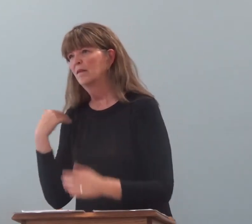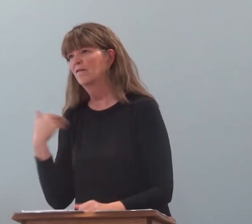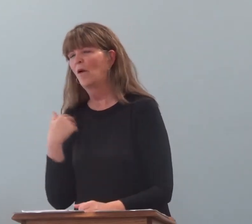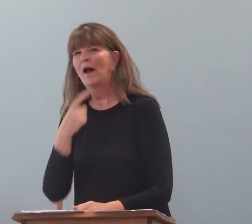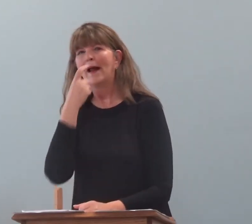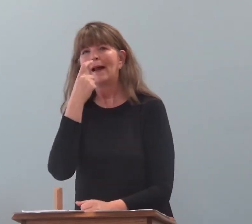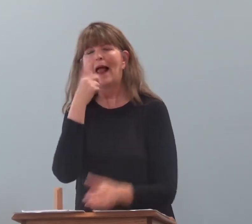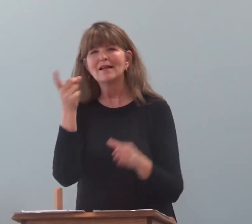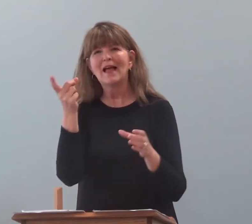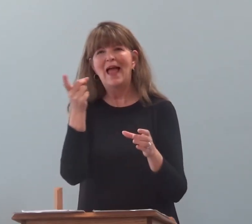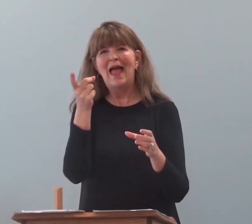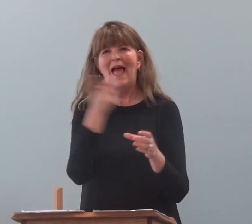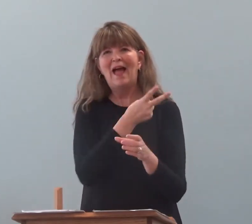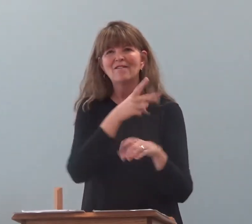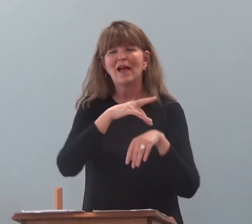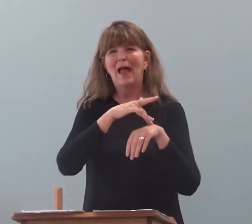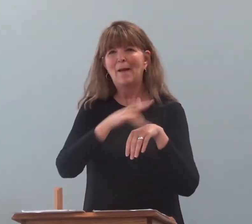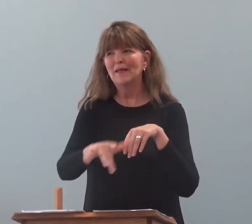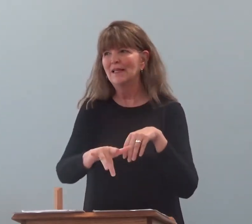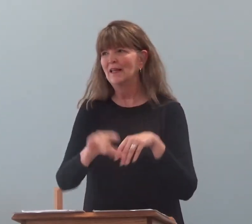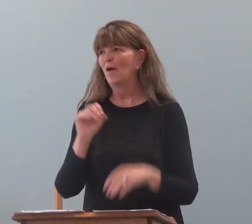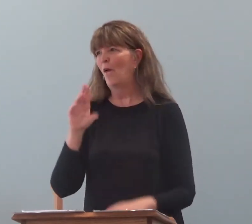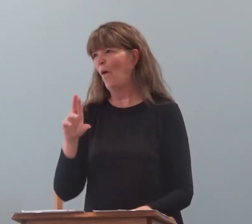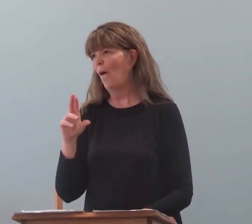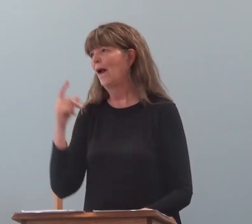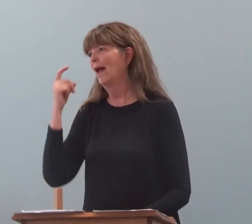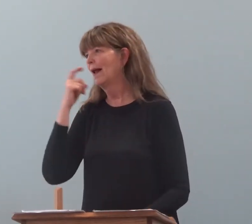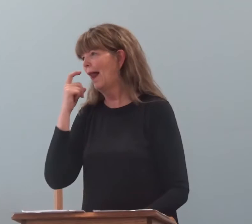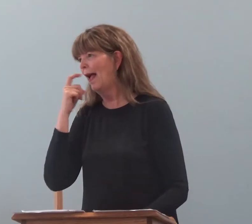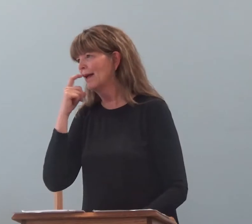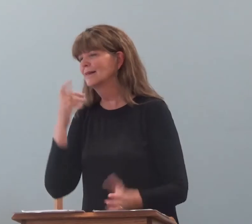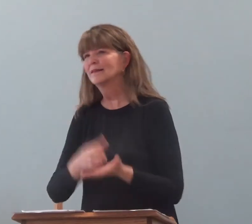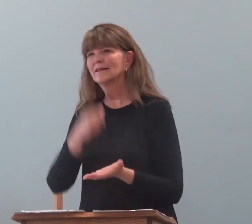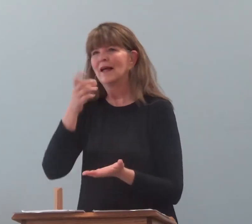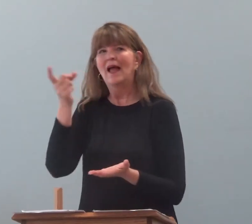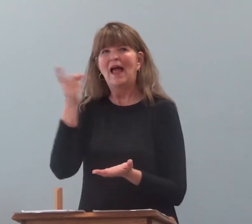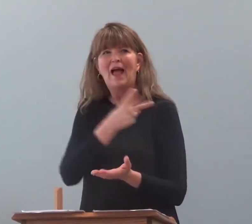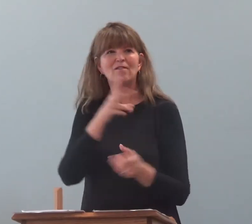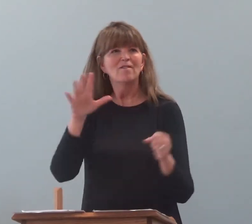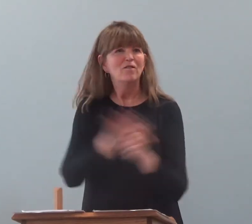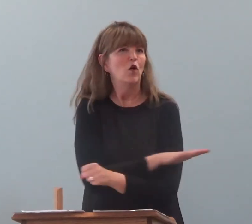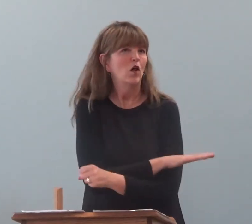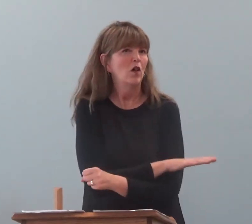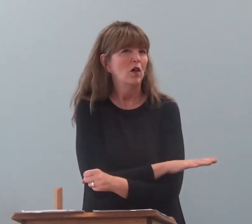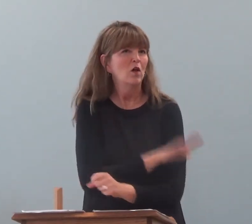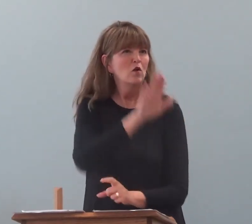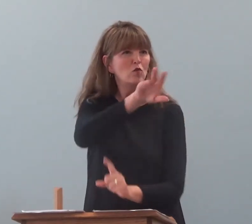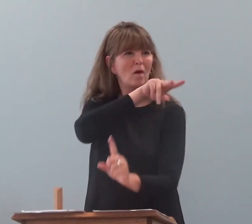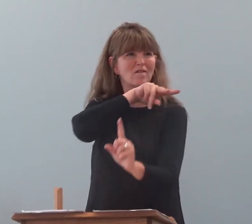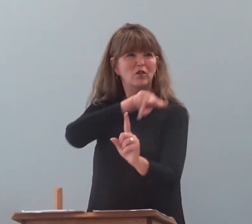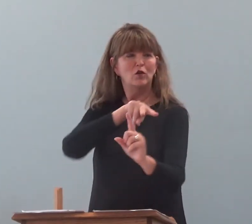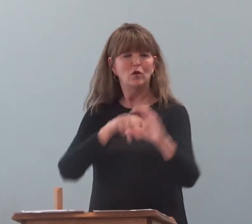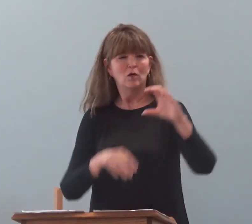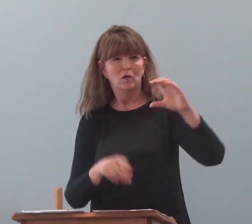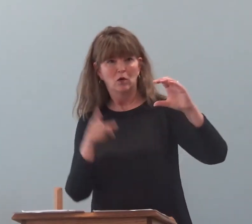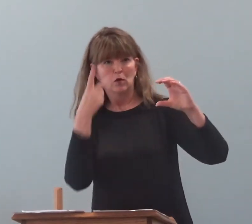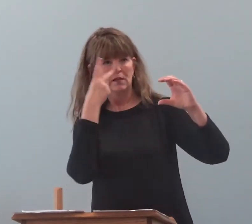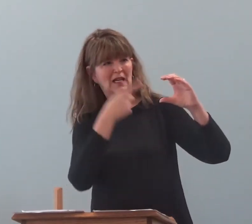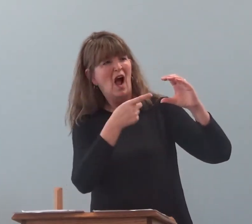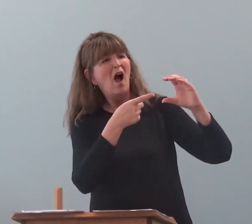You know, we've talked about this before. Some people see the glass half empty, others see the glass as half full.